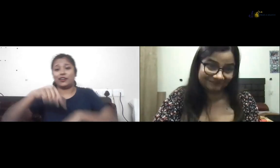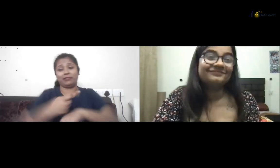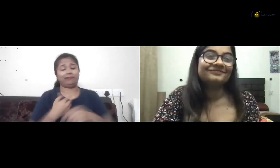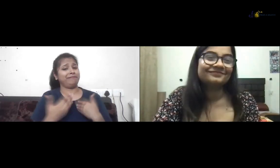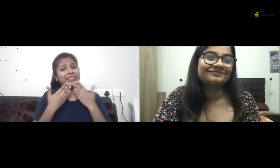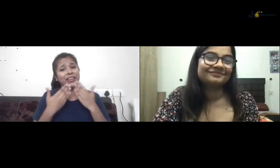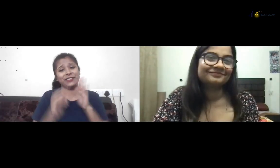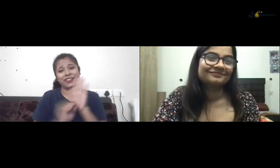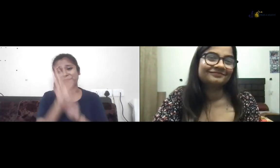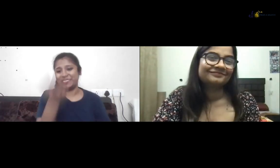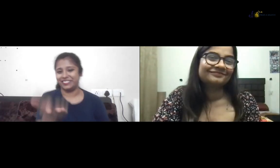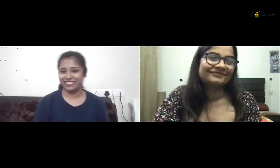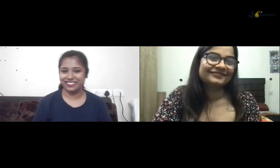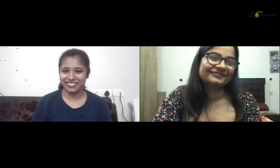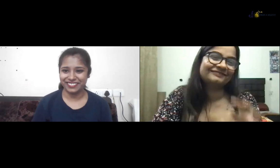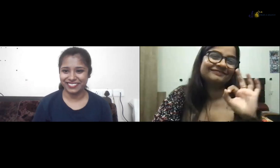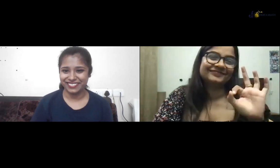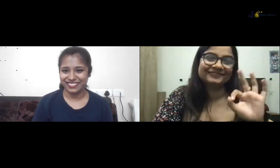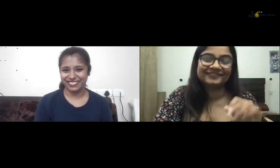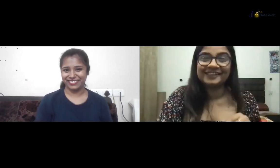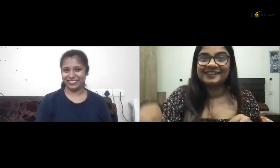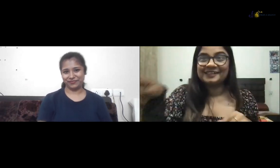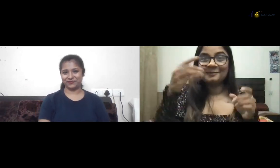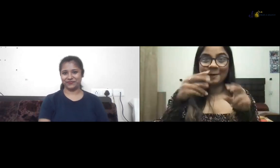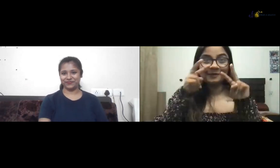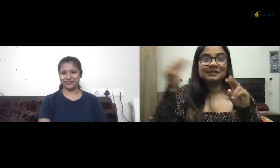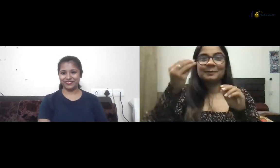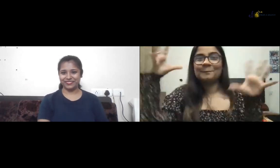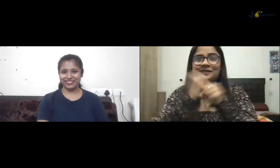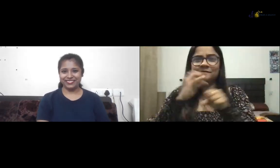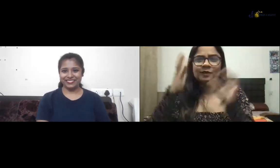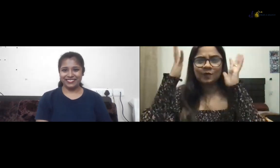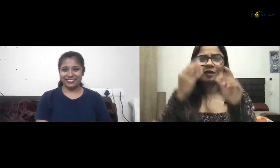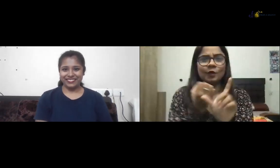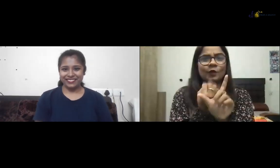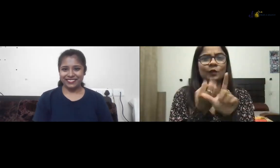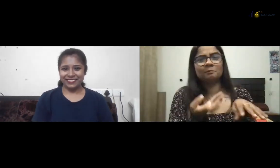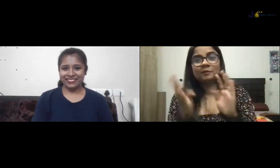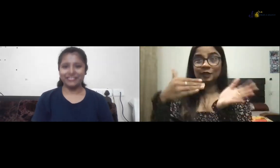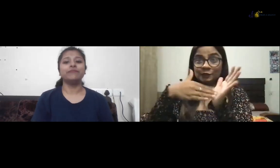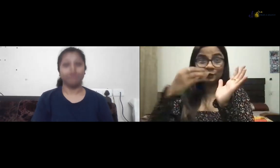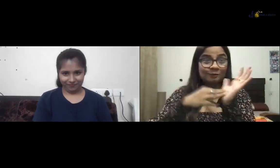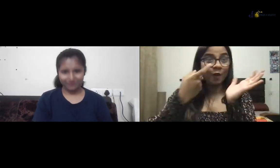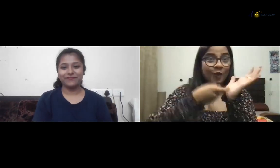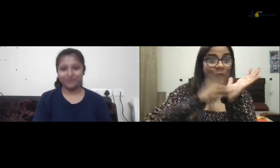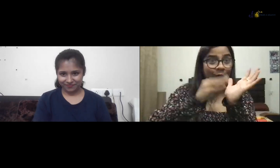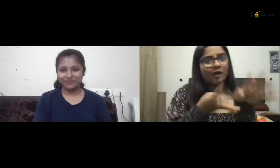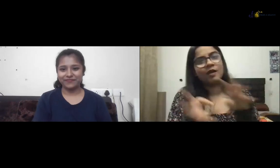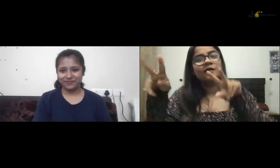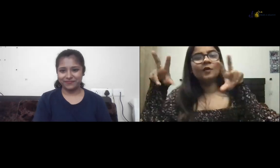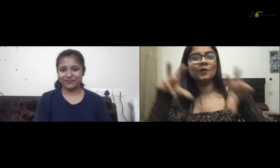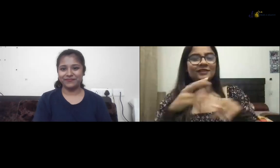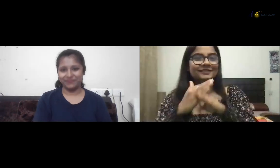today. They could learn about the experiences from them. But thank you, Here a Million team. Yeah, that's good. So some people have missed